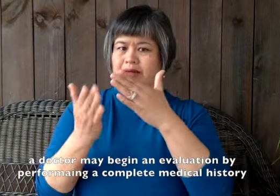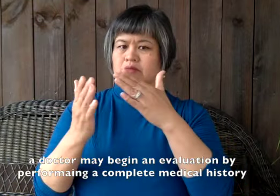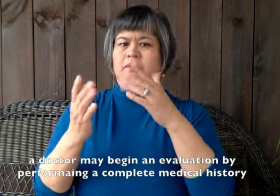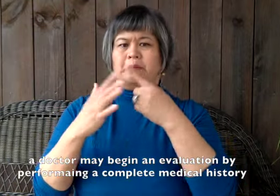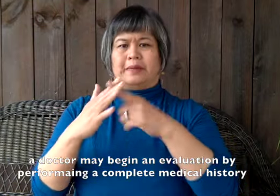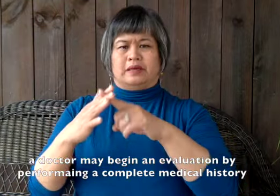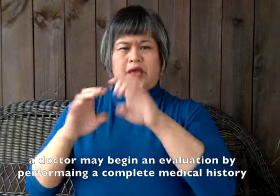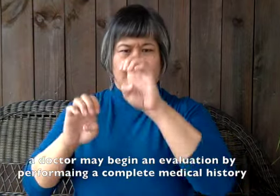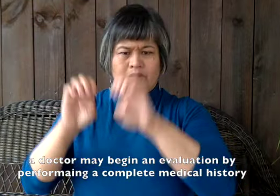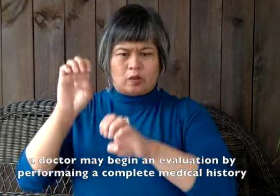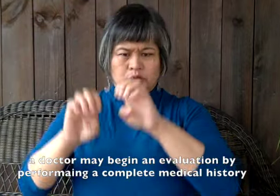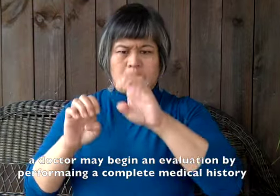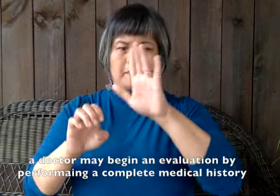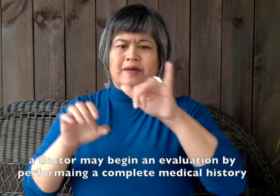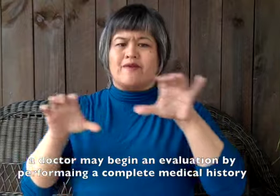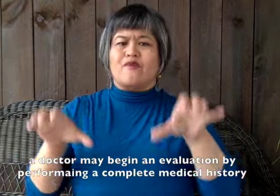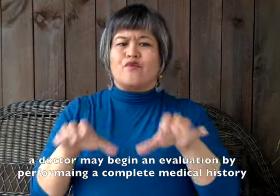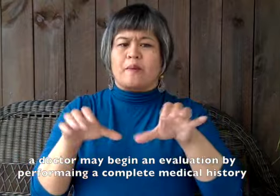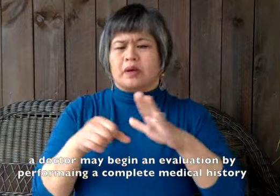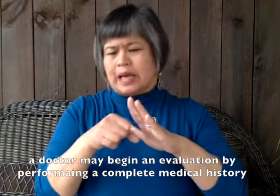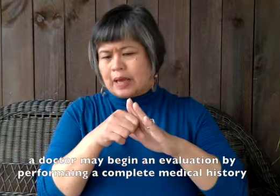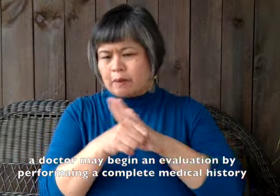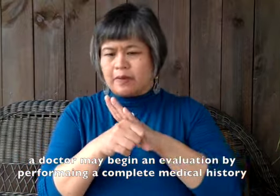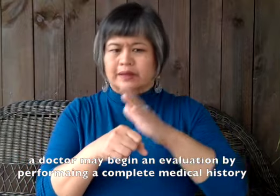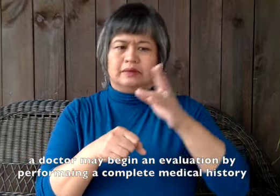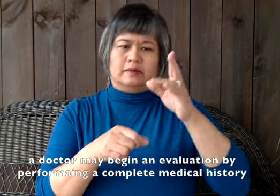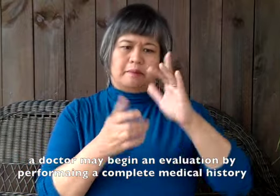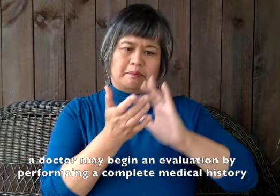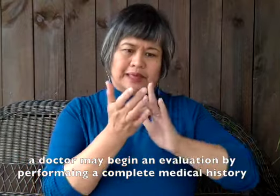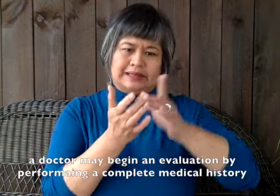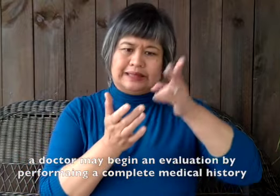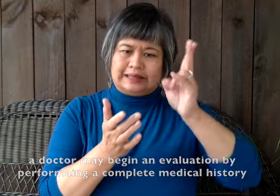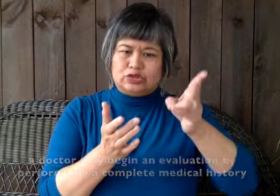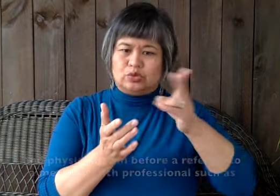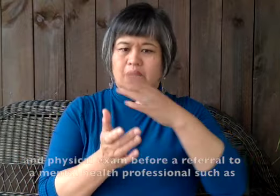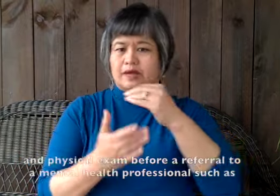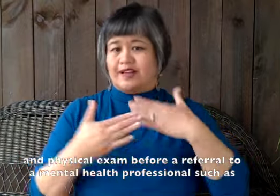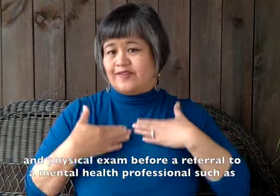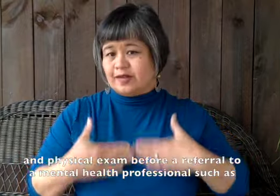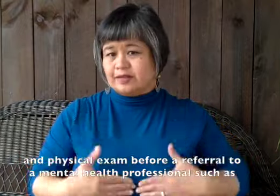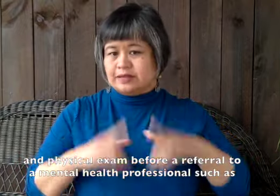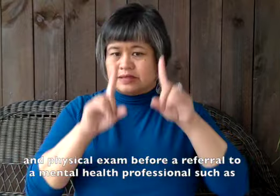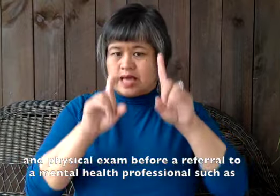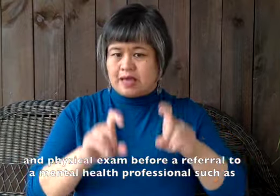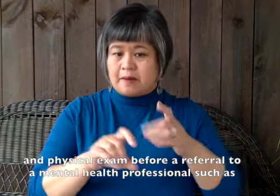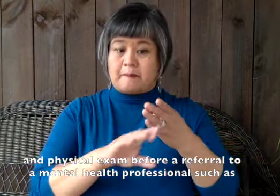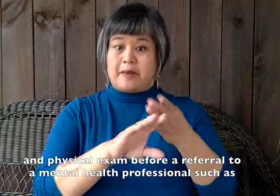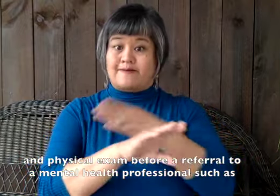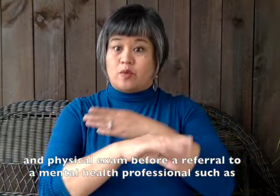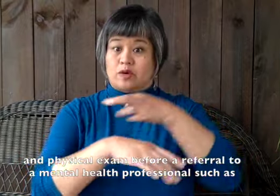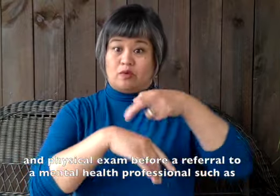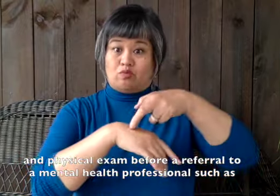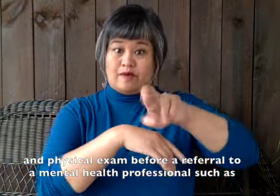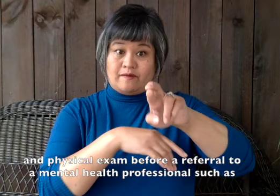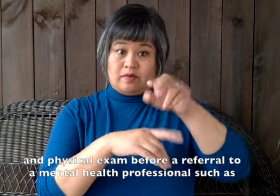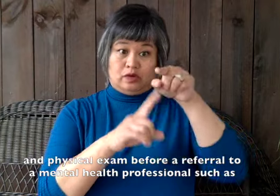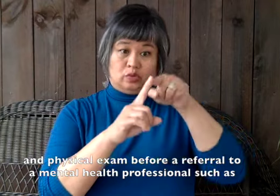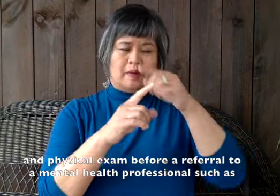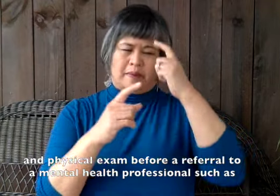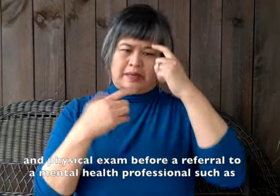A doctor may begin to do an evaluation by performing a complete medical history and physical exam before referring them to a mental